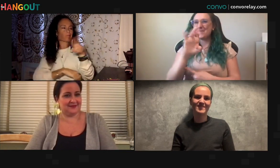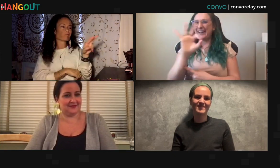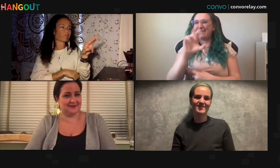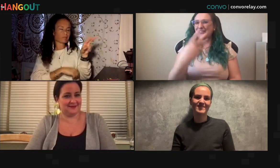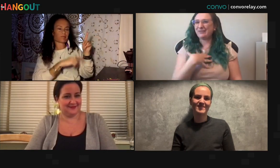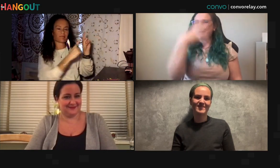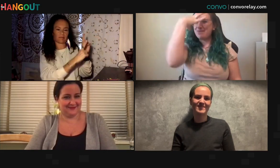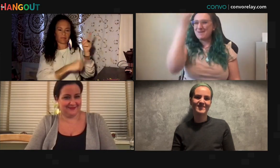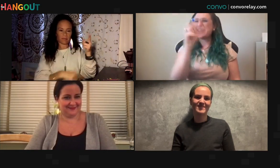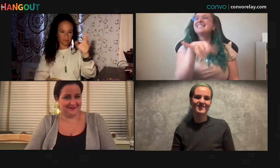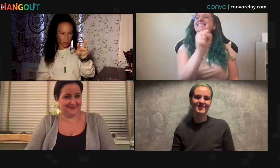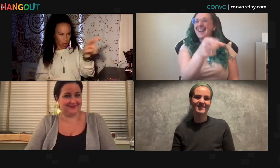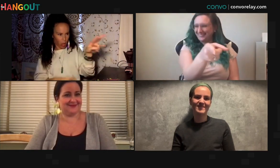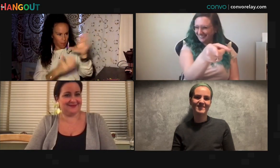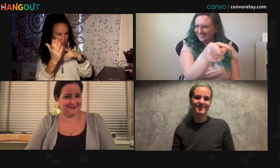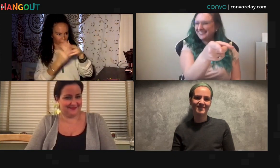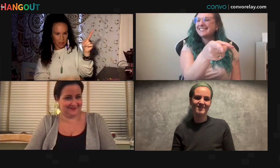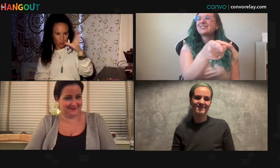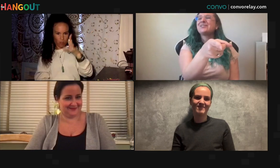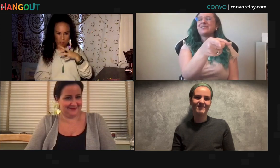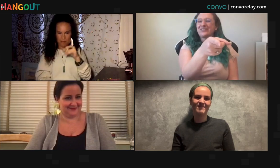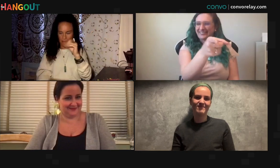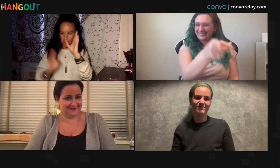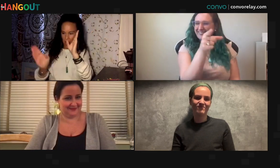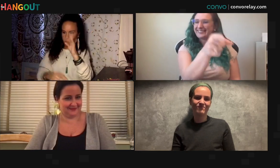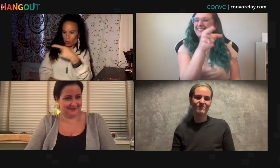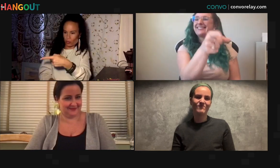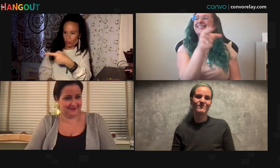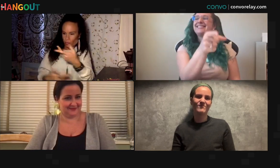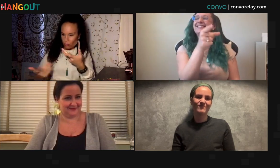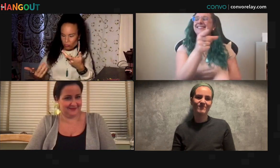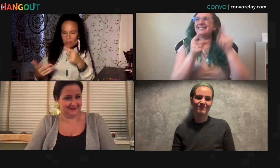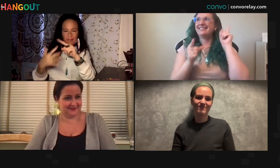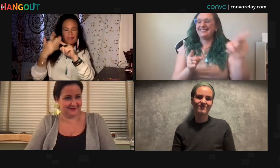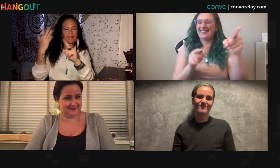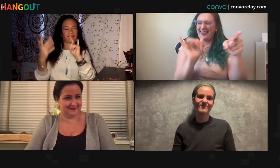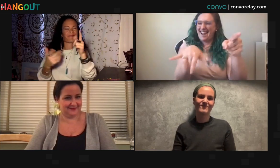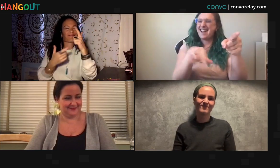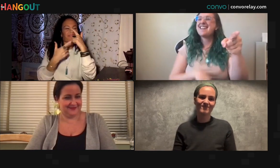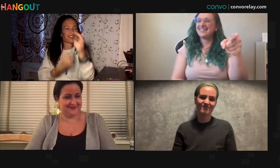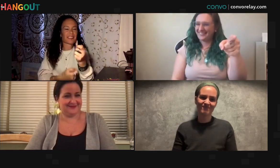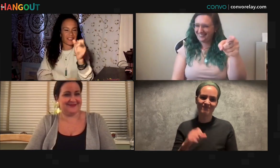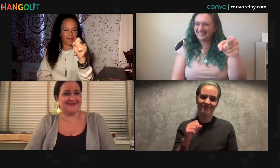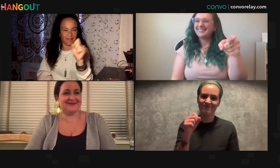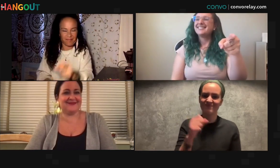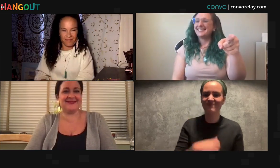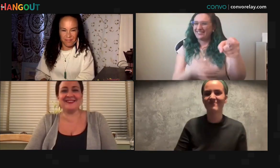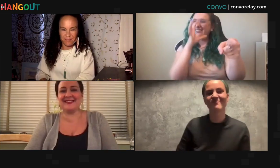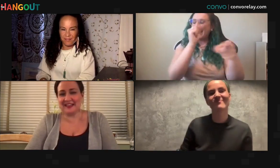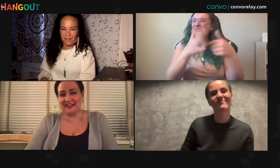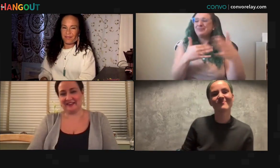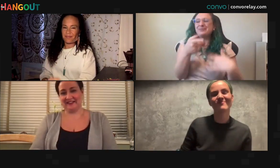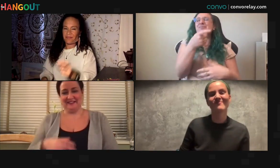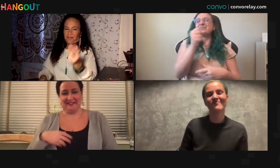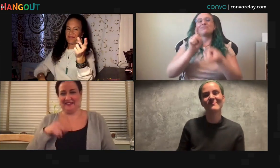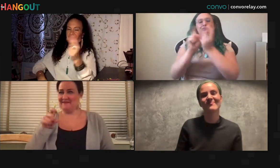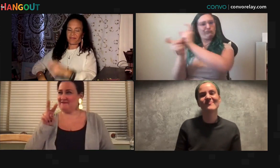this. Yes, this is Stephanie. He would also paint the back of a woman because the woman wasn't paying attention to him. So he was